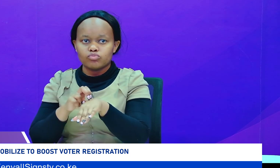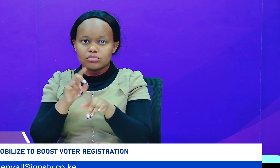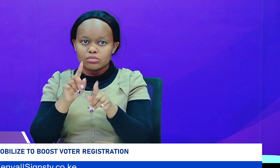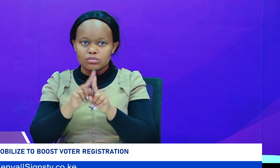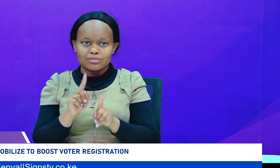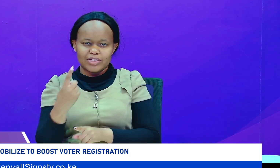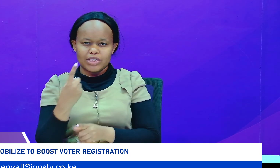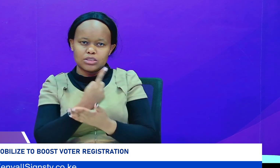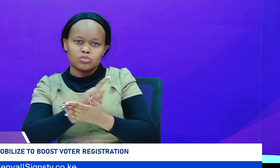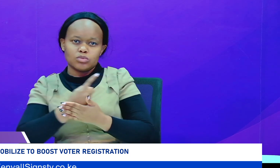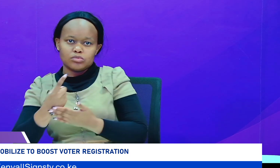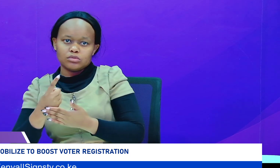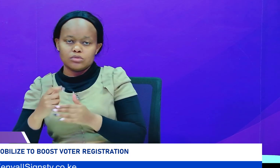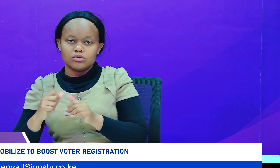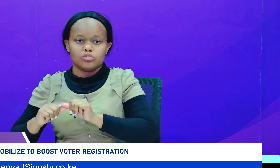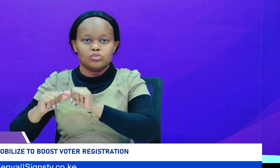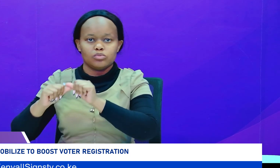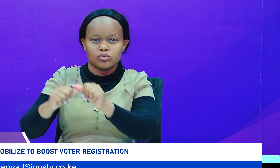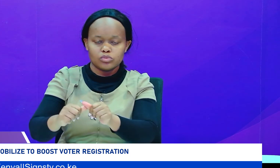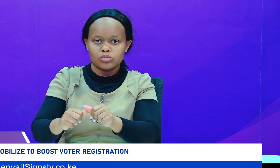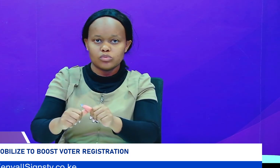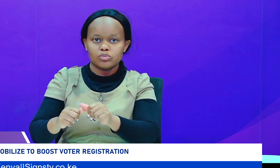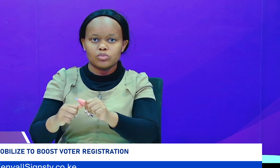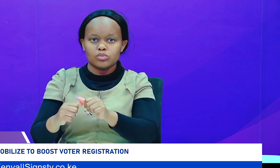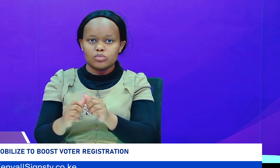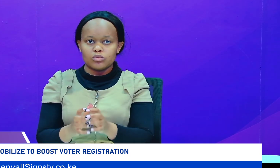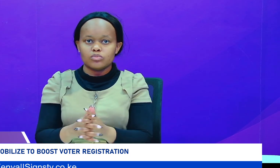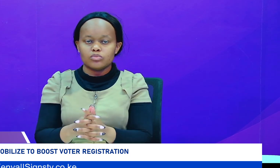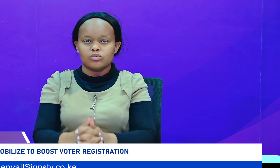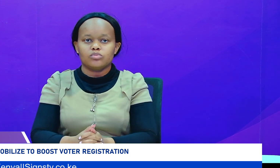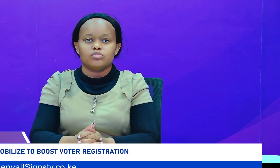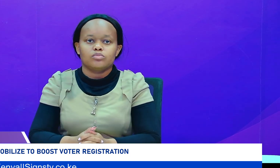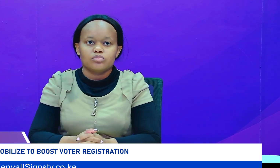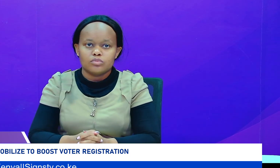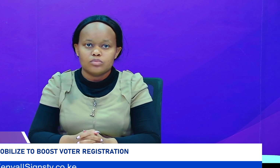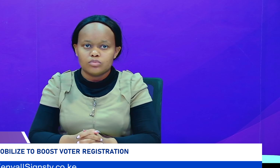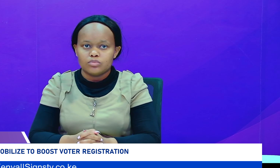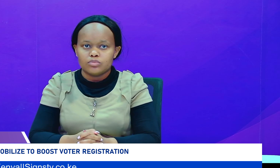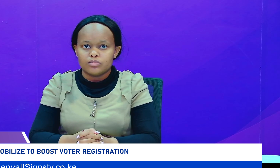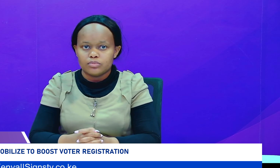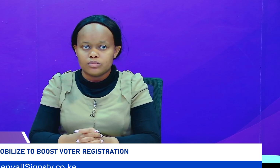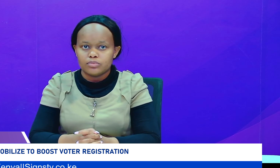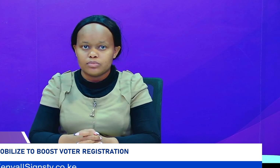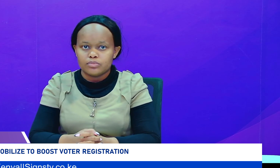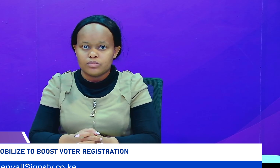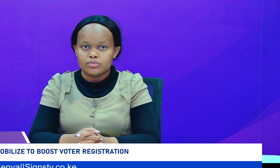7,048 new voters were registered nationwide in the first week of the ongoing